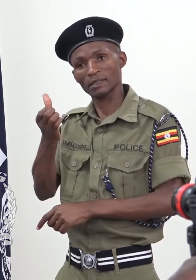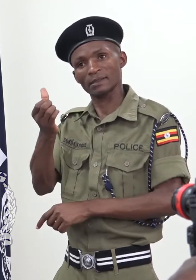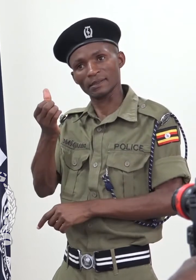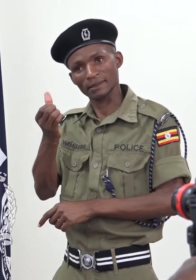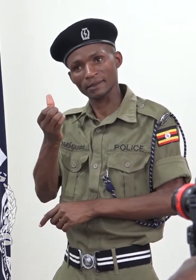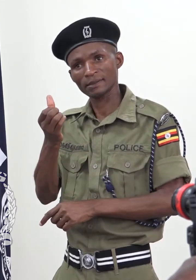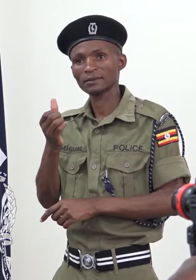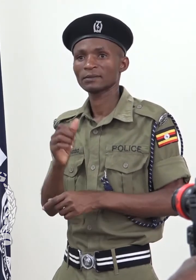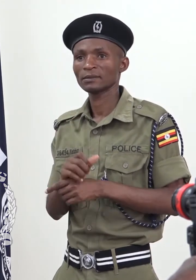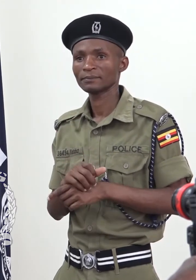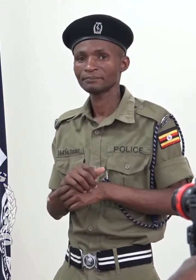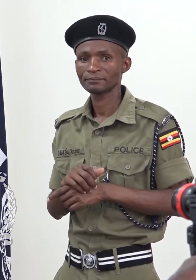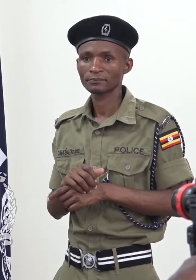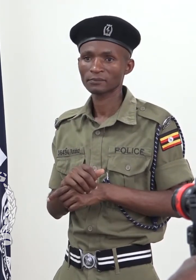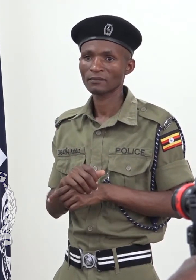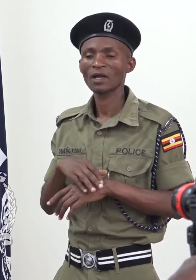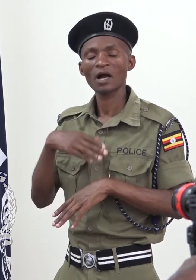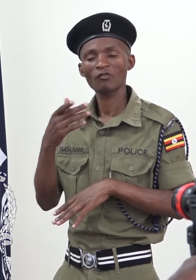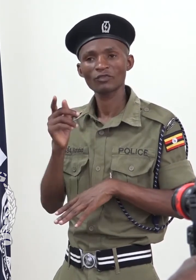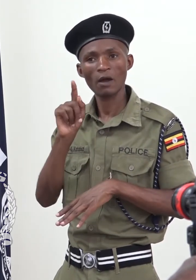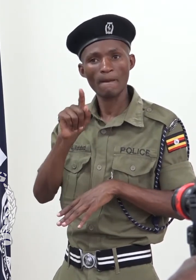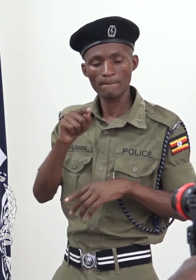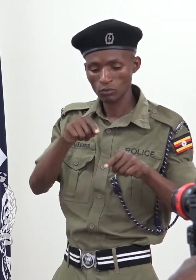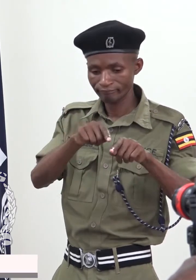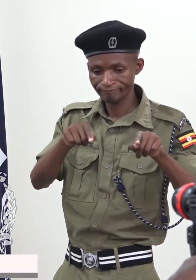And upon reaching